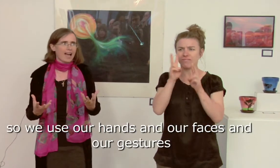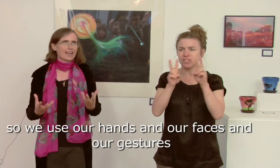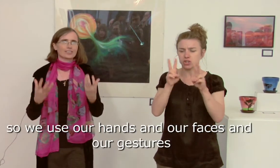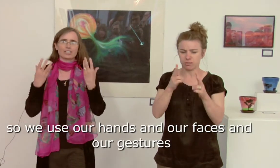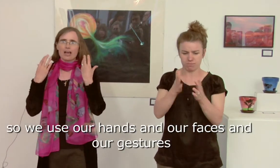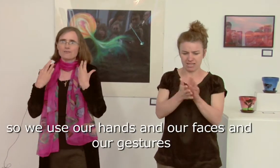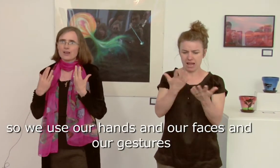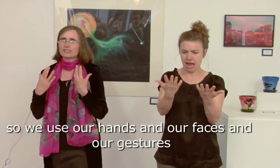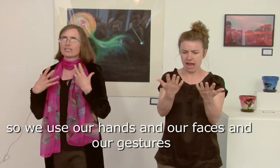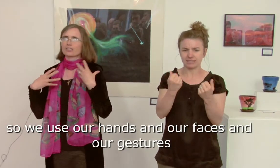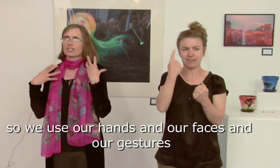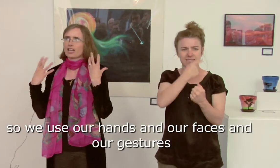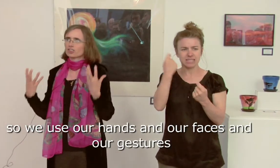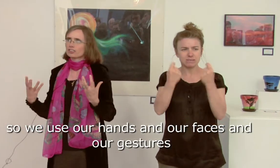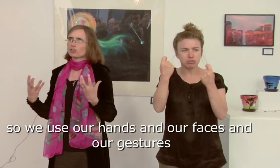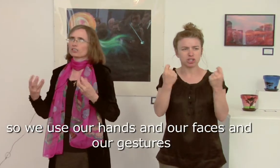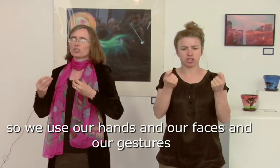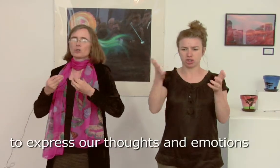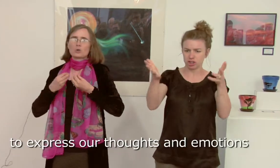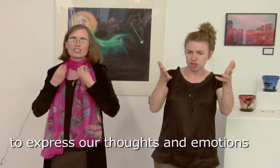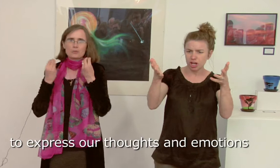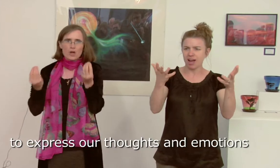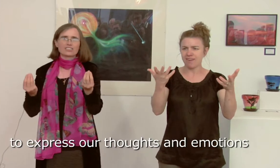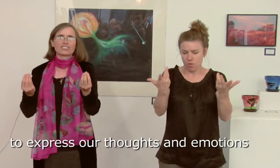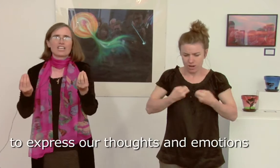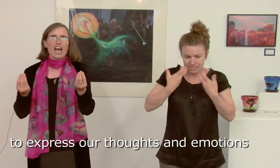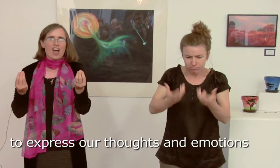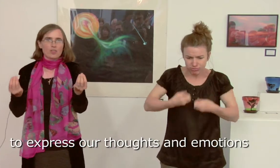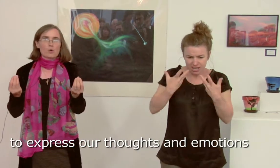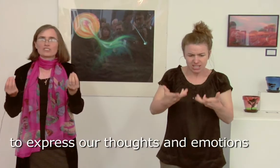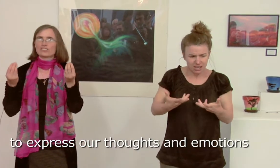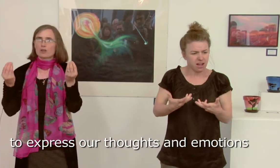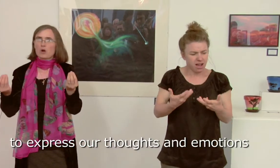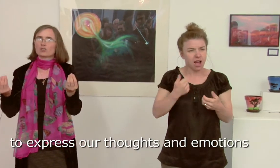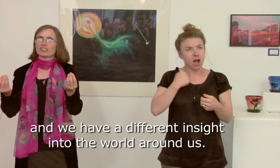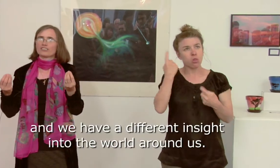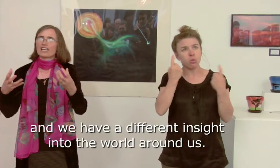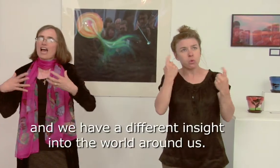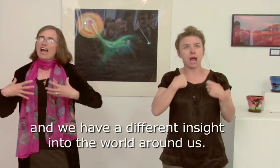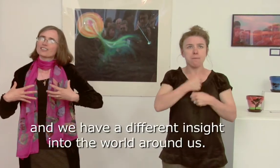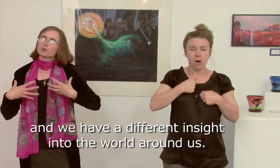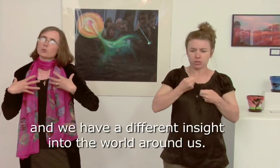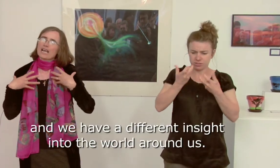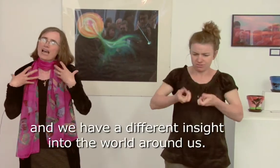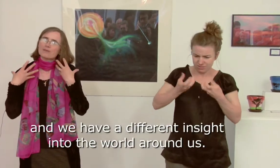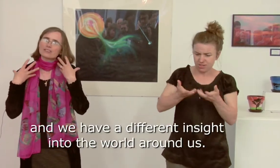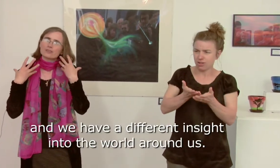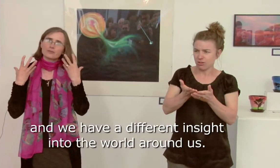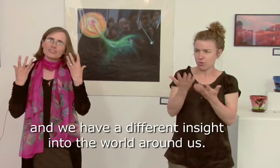hands and our faces and our gestures to express our thoughts and emotions. And we have a different